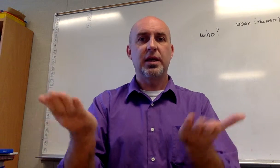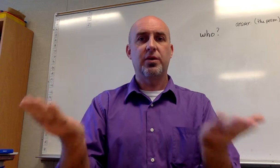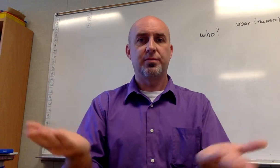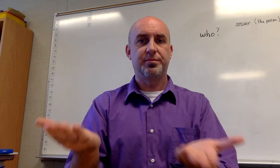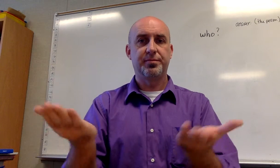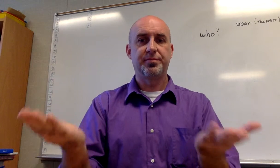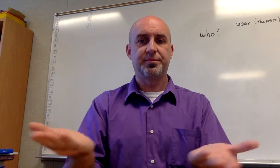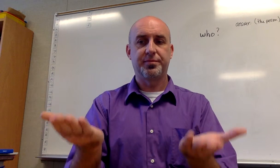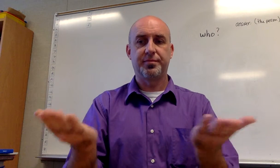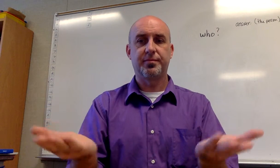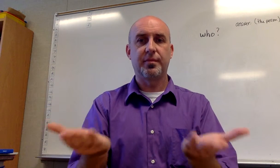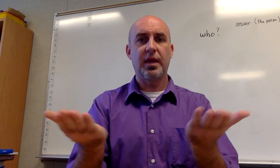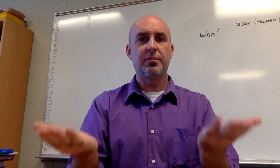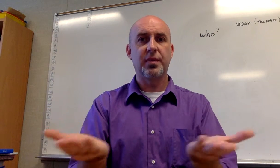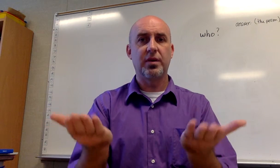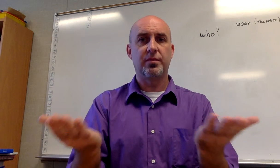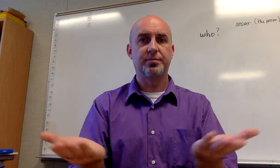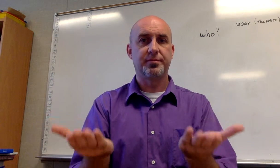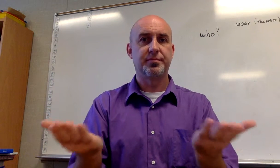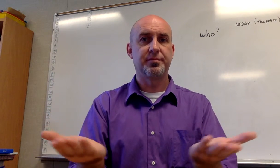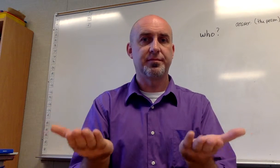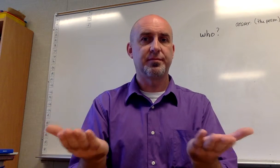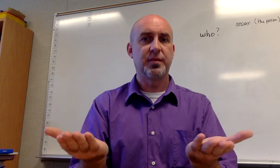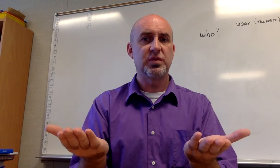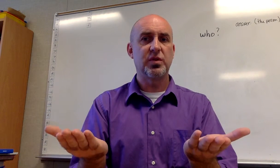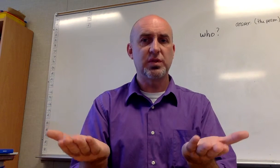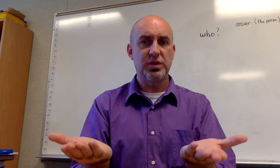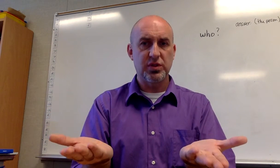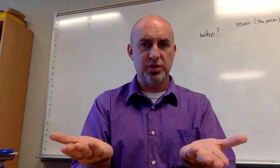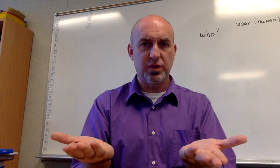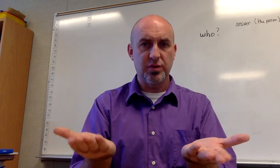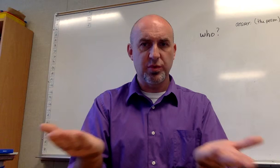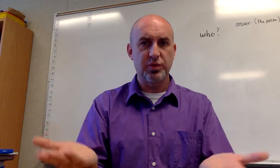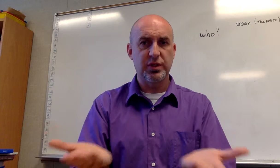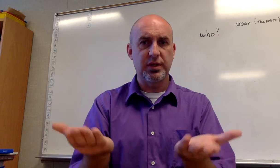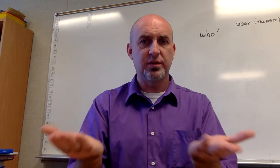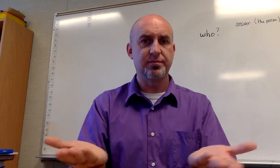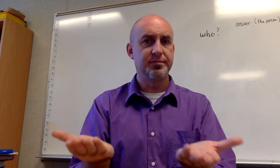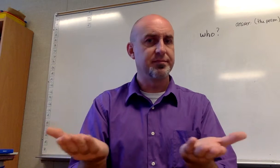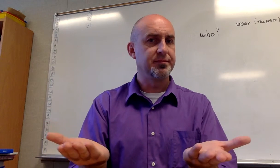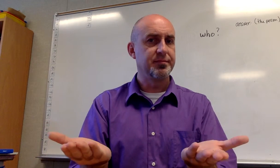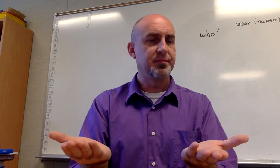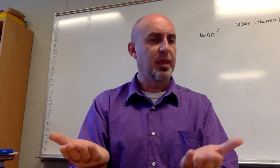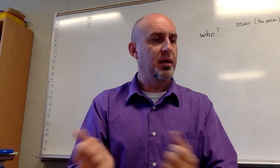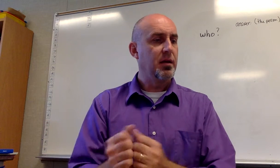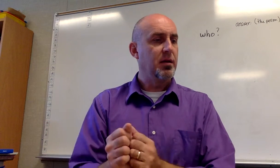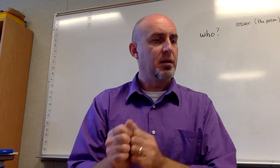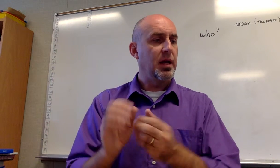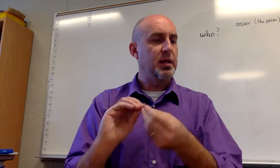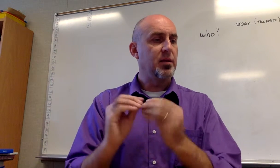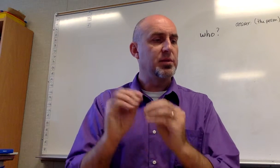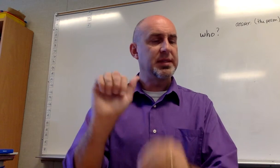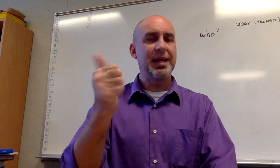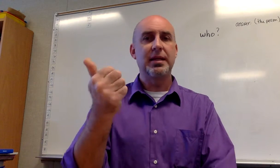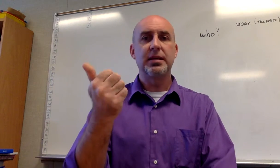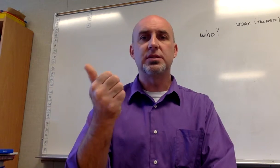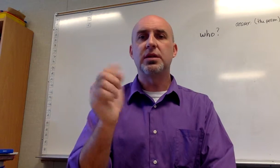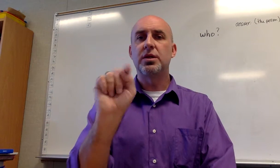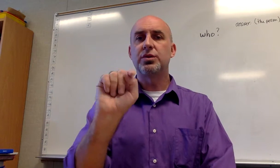here. Okay, here. Just goes in a circular motion here. And number 10 is